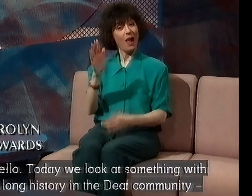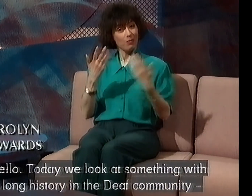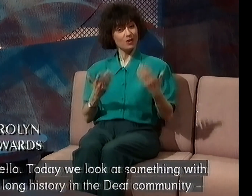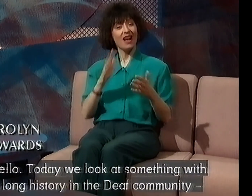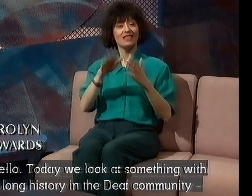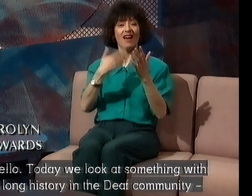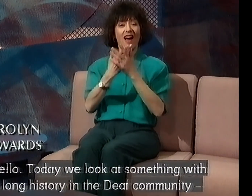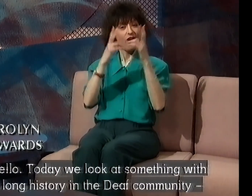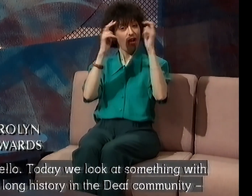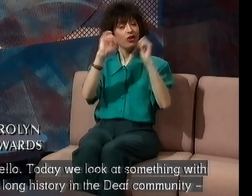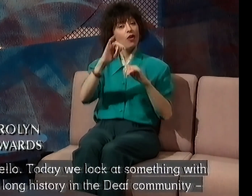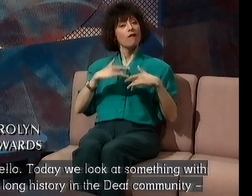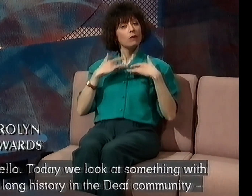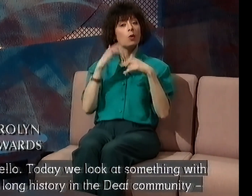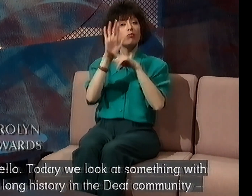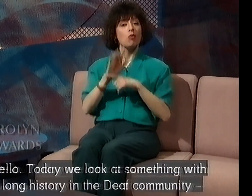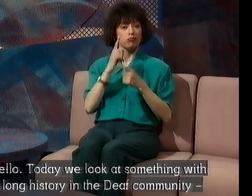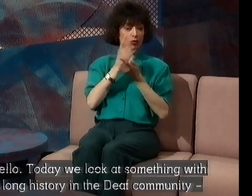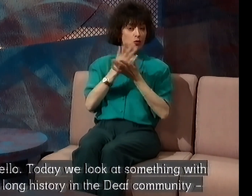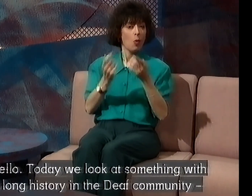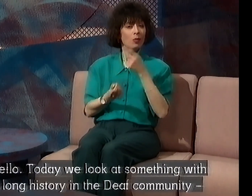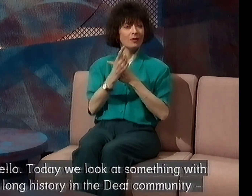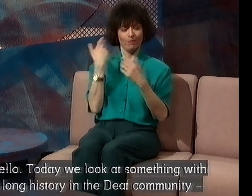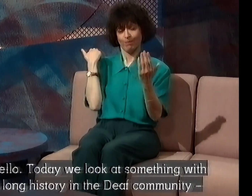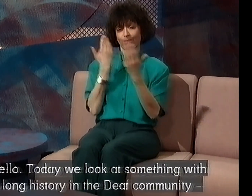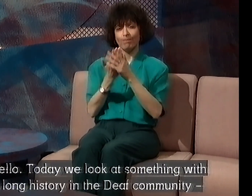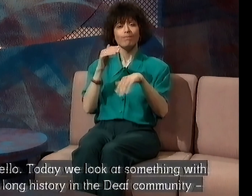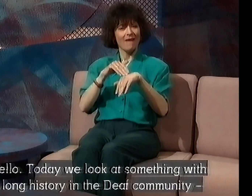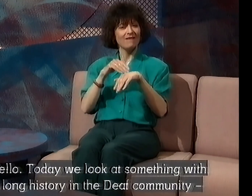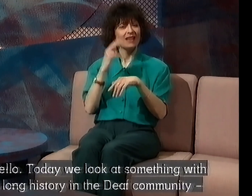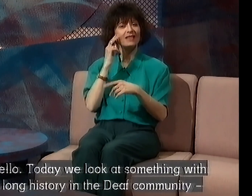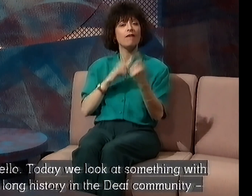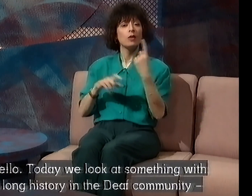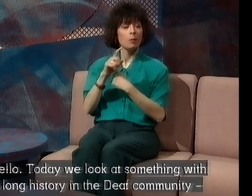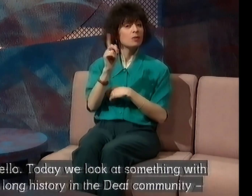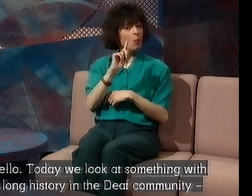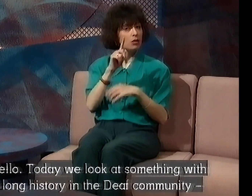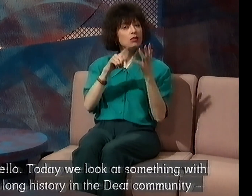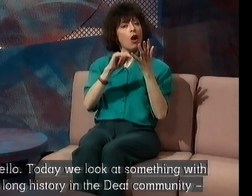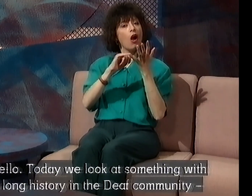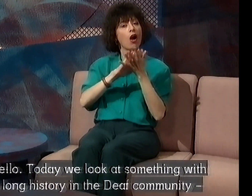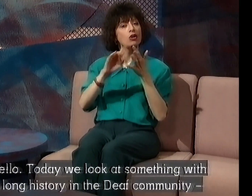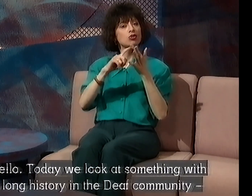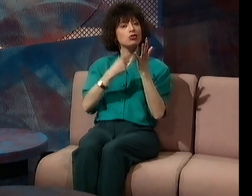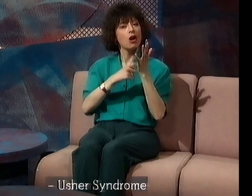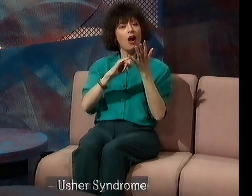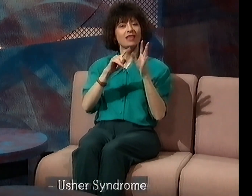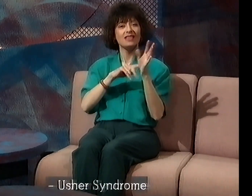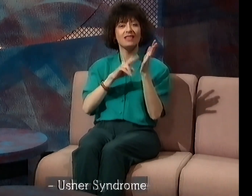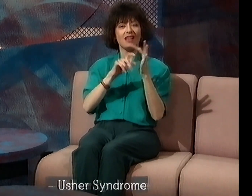Hello, in today's Sign On Your Views programme, we'll be looking at something with a long history in the deaf community. Usher